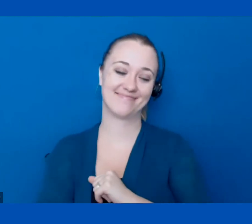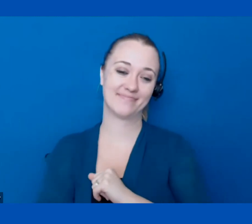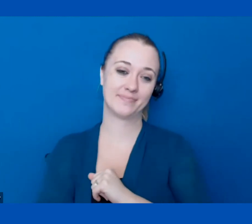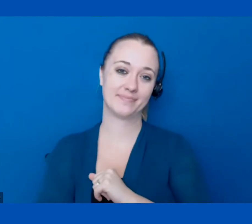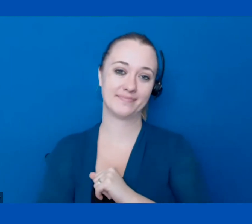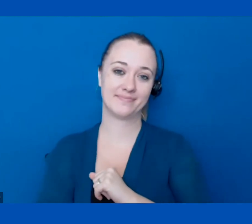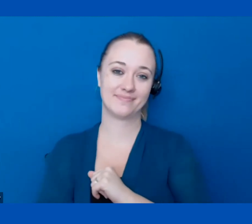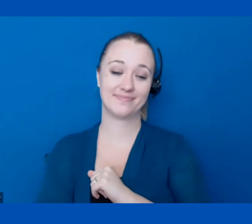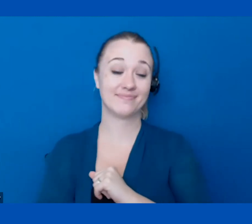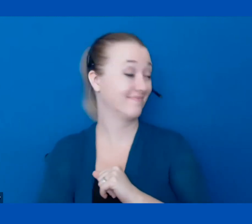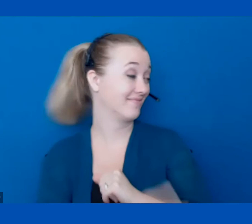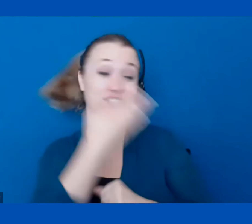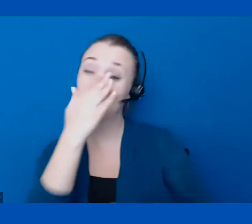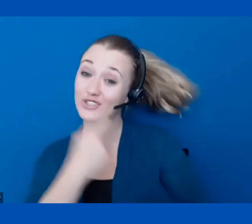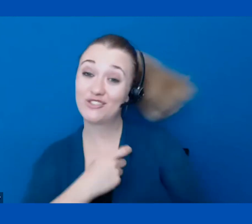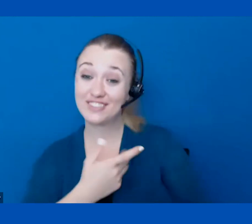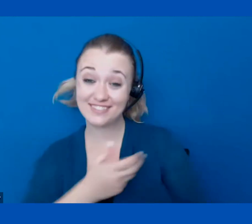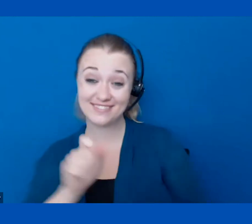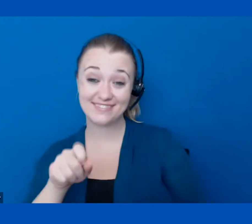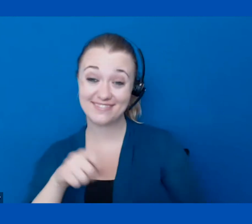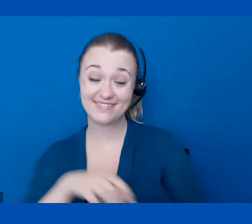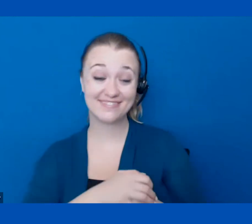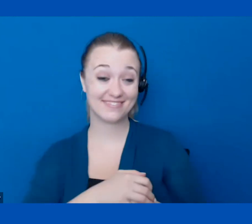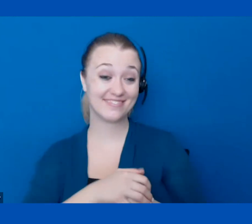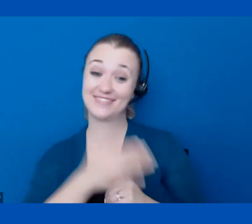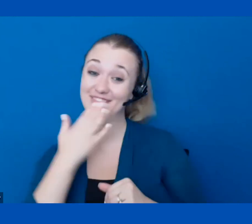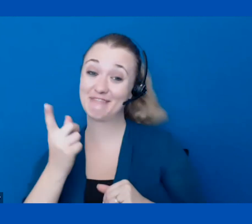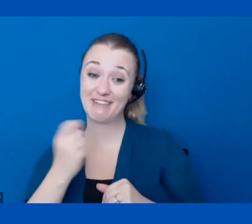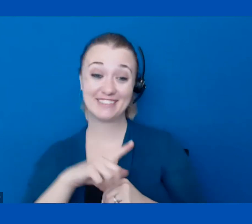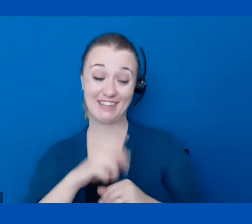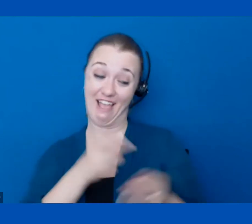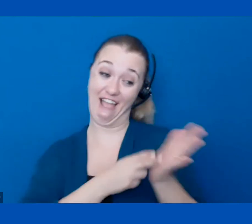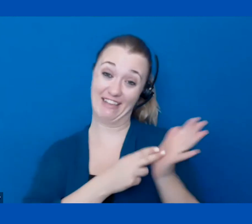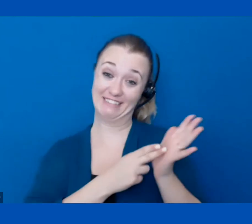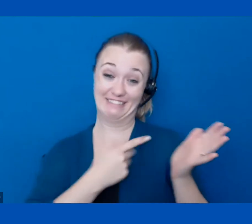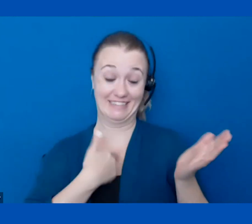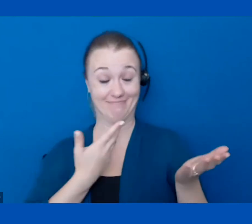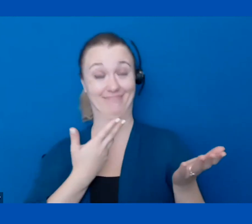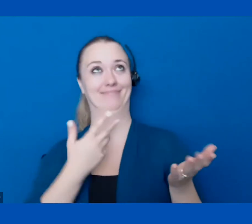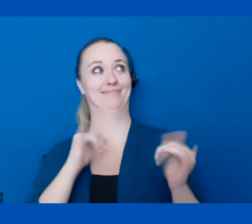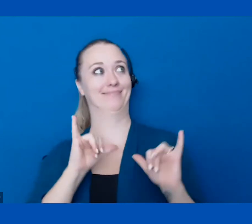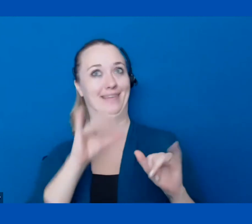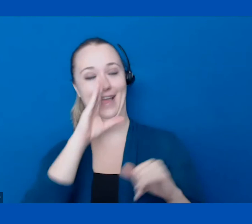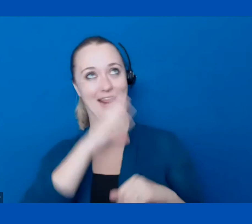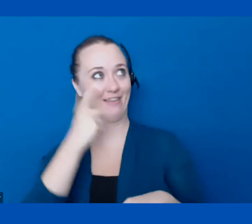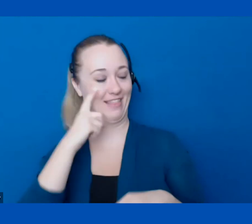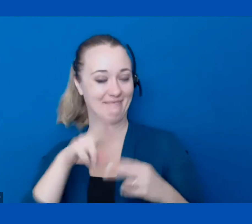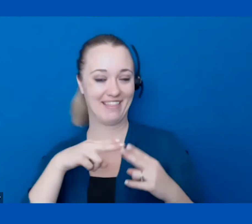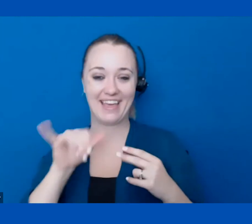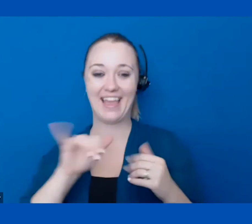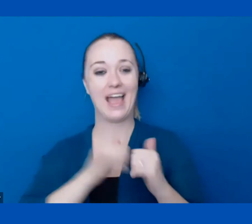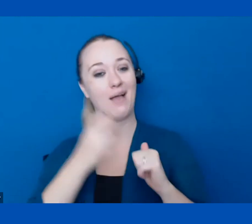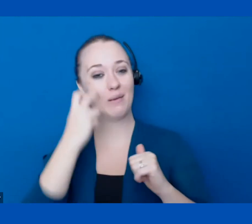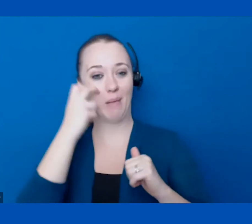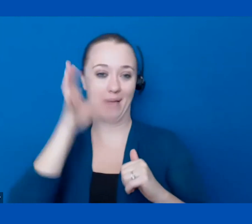After all, it's a good question, though. I kind of that was a good question. Honestly, I never thought about that. How a blind man does it. I just